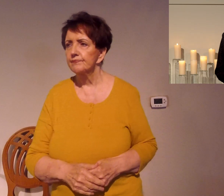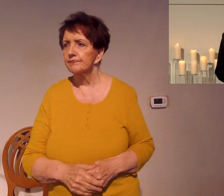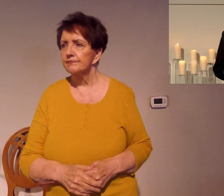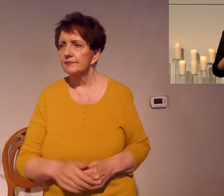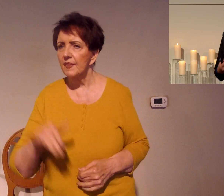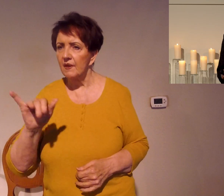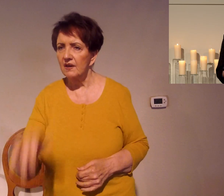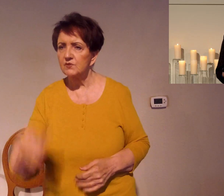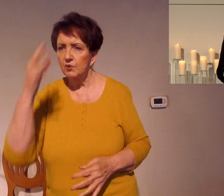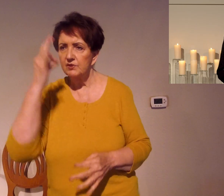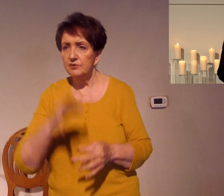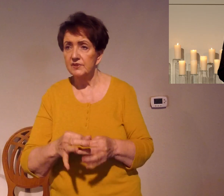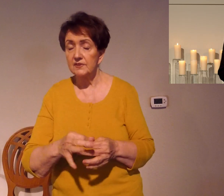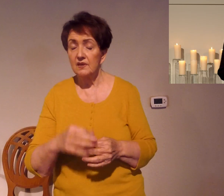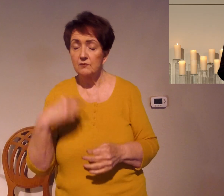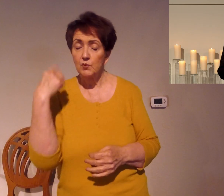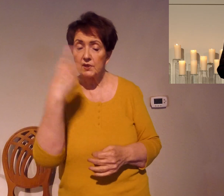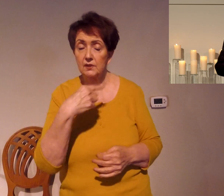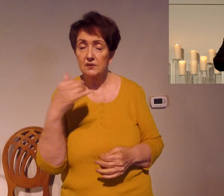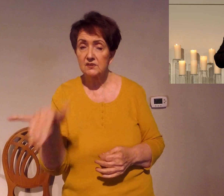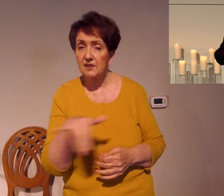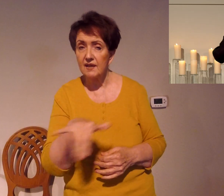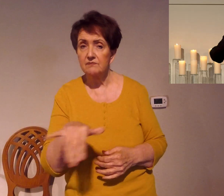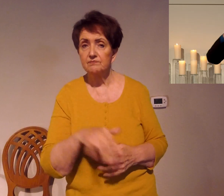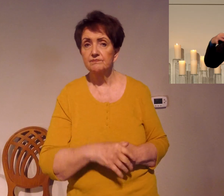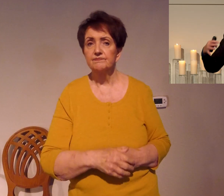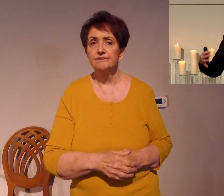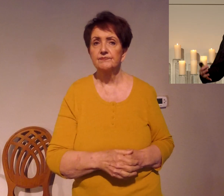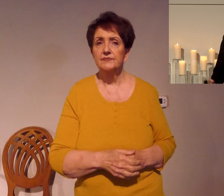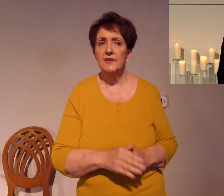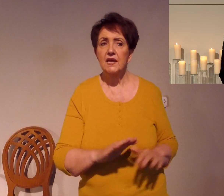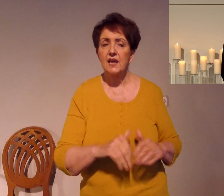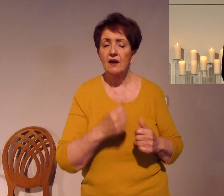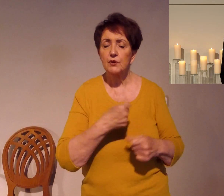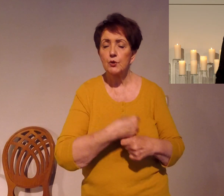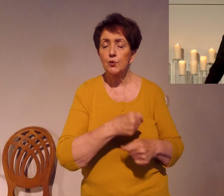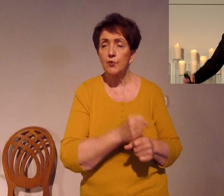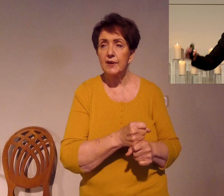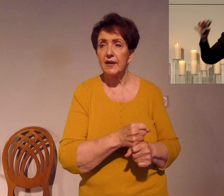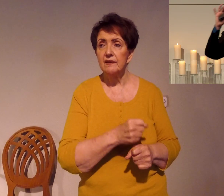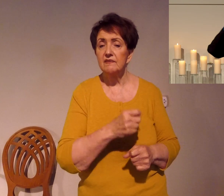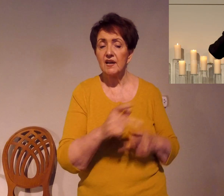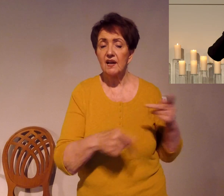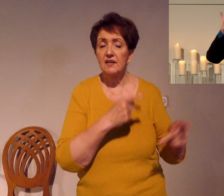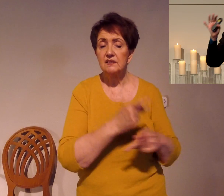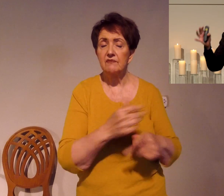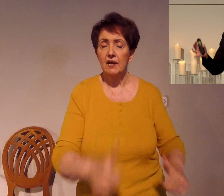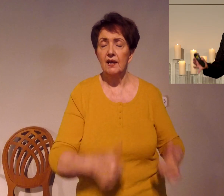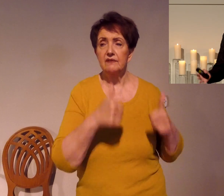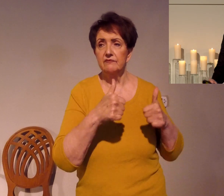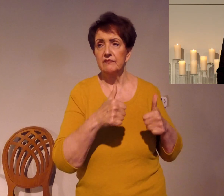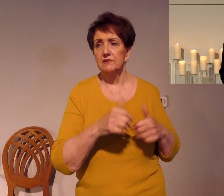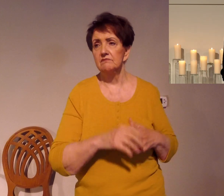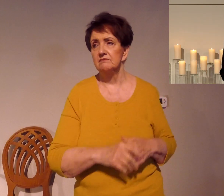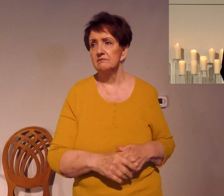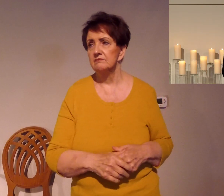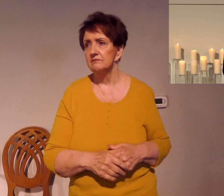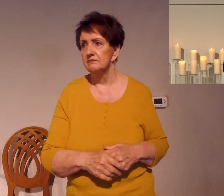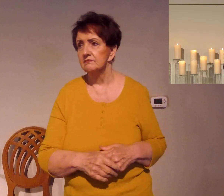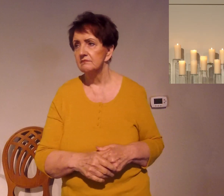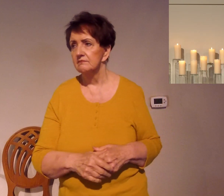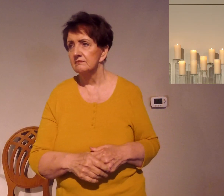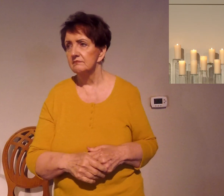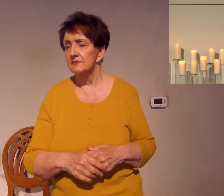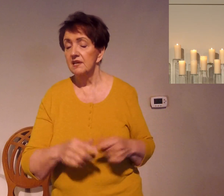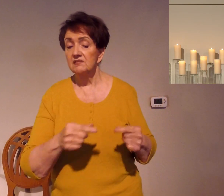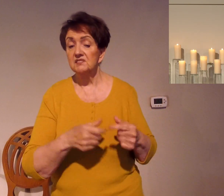decide. What does that look like? And how do we create that kind of a life as